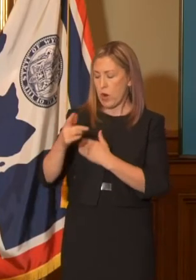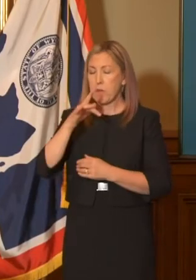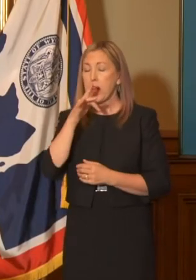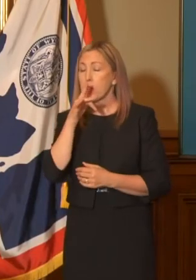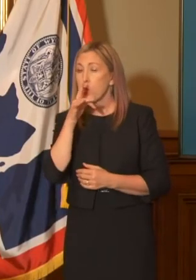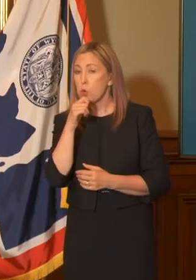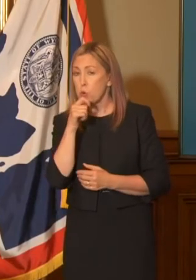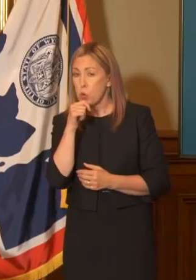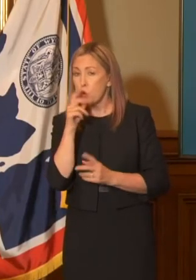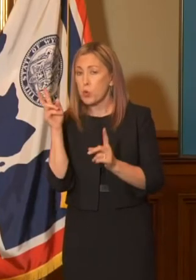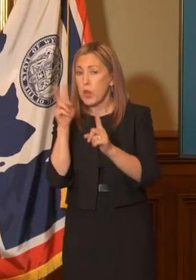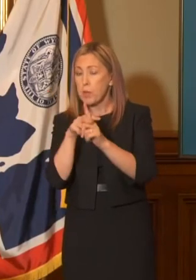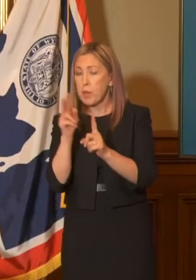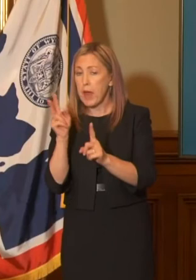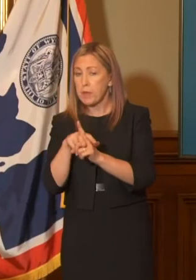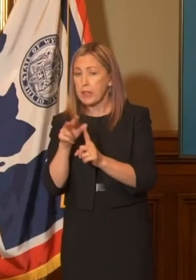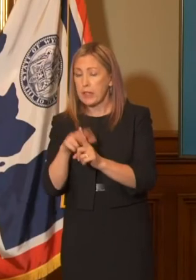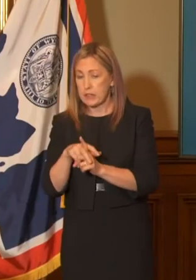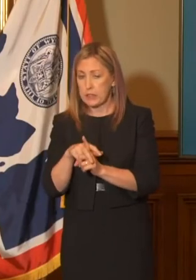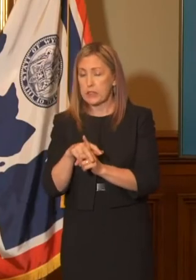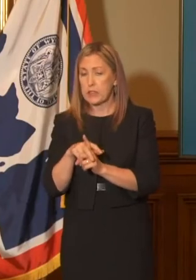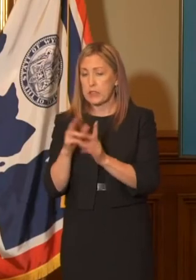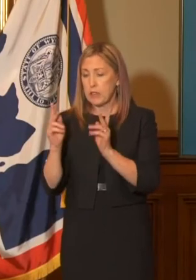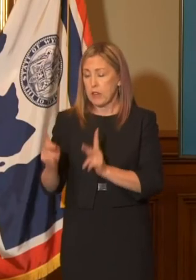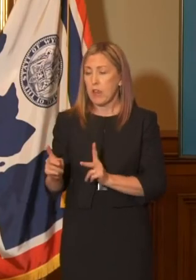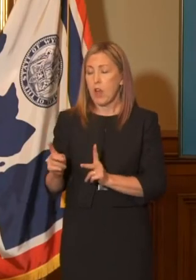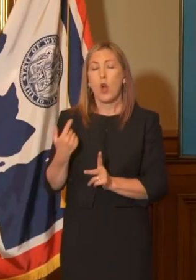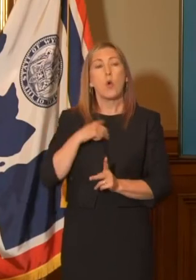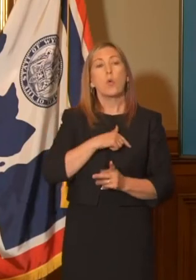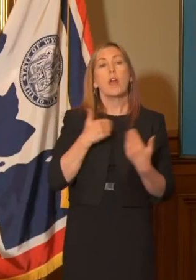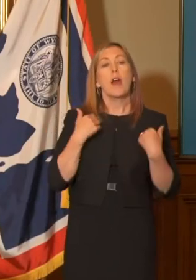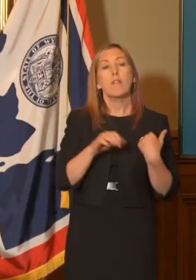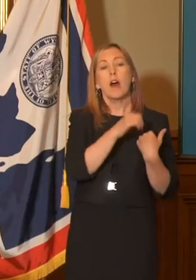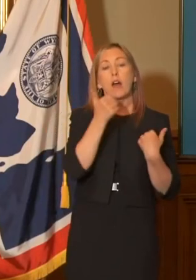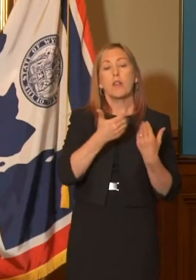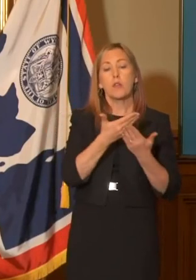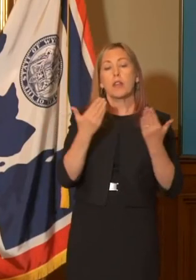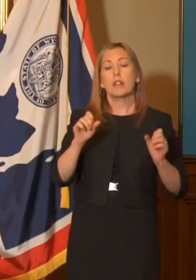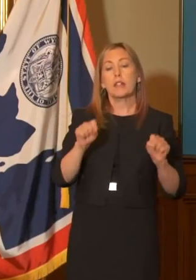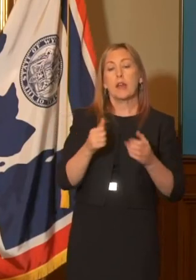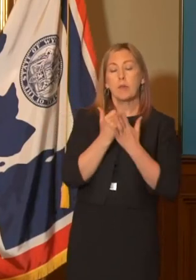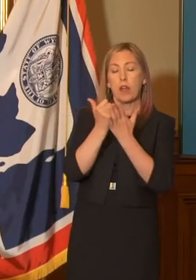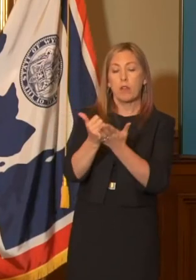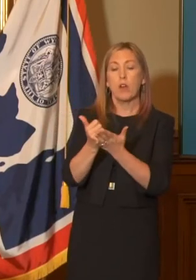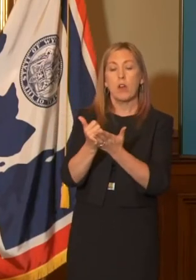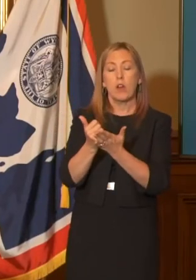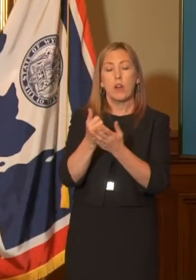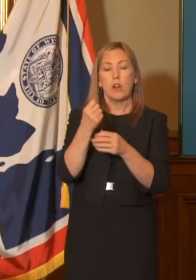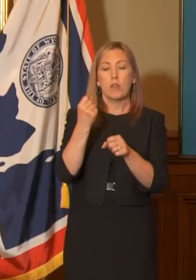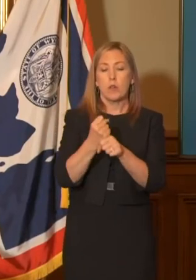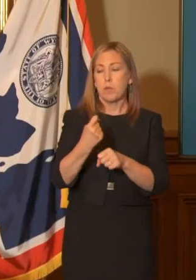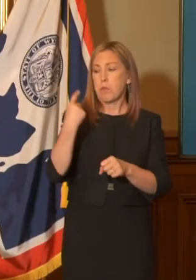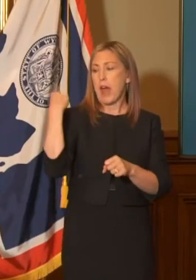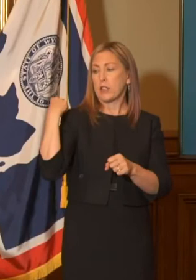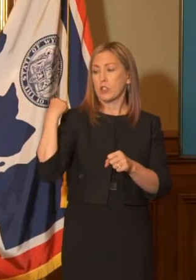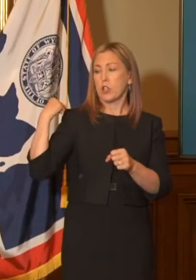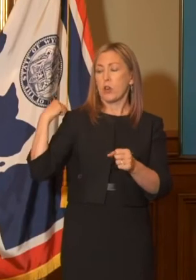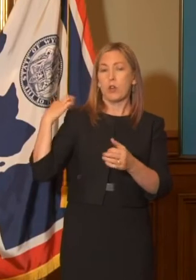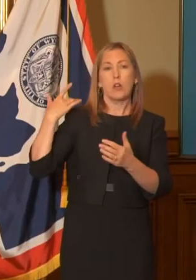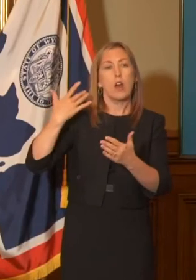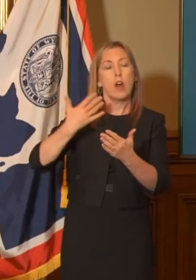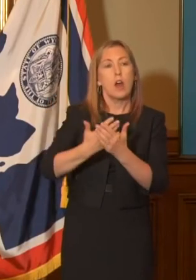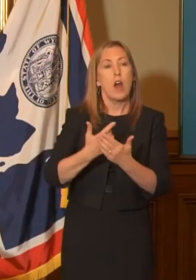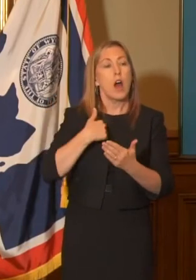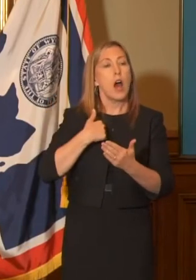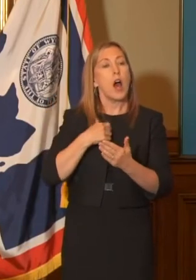is because we do have other mechanisms that can be helpful in those circumstances. Over the last year, I've made a couple